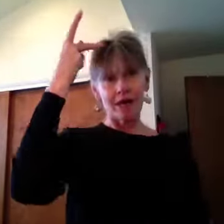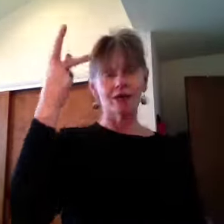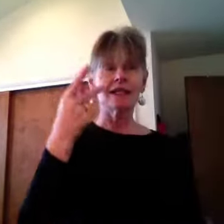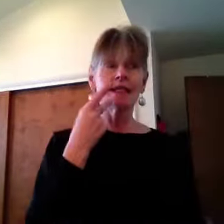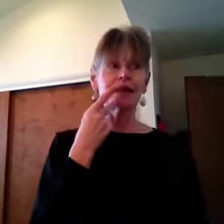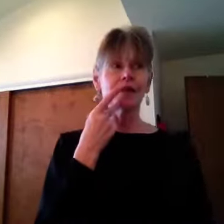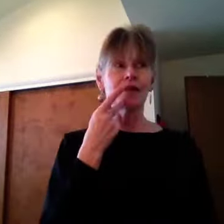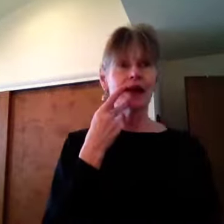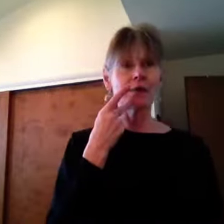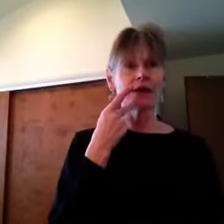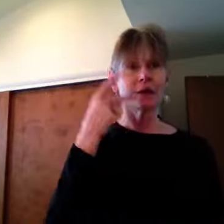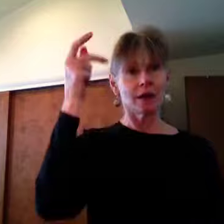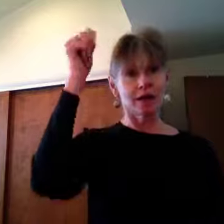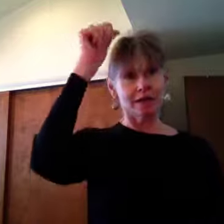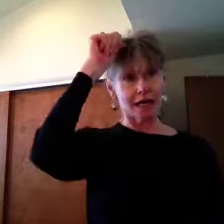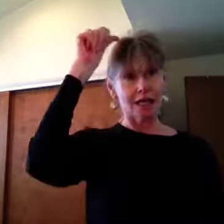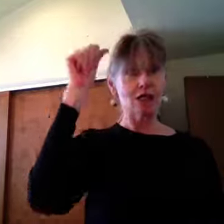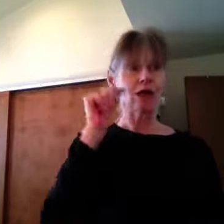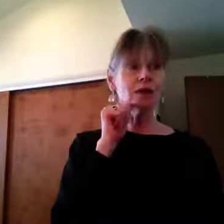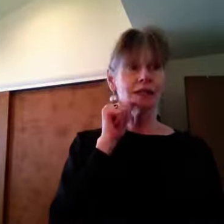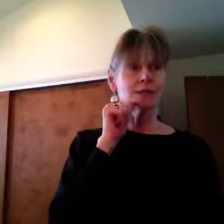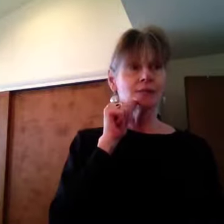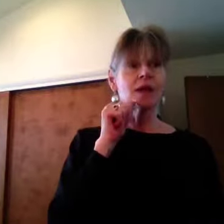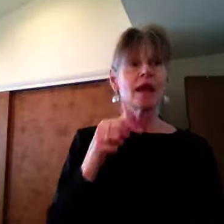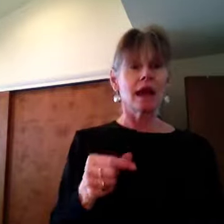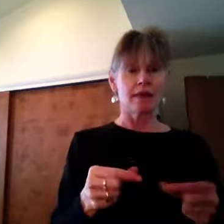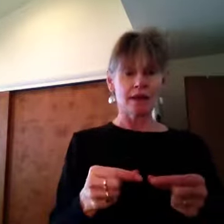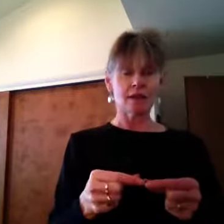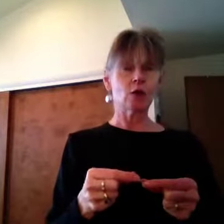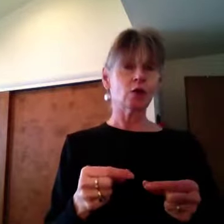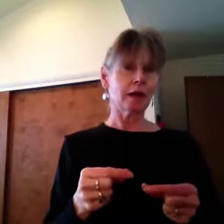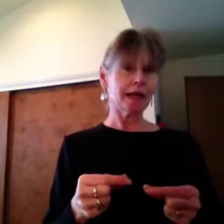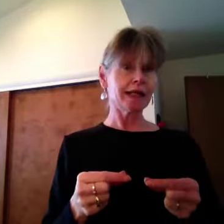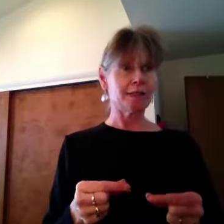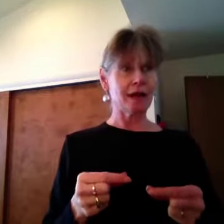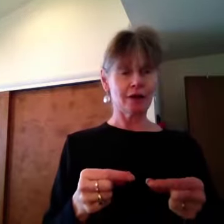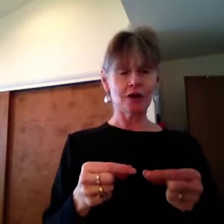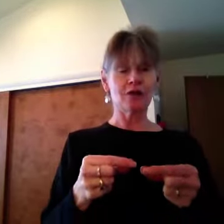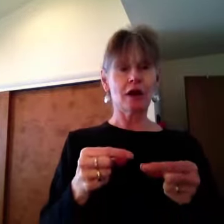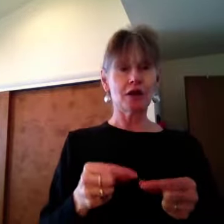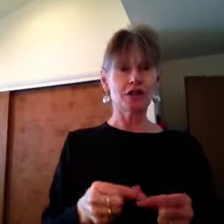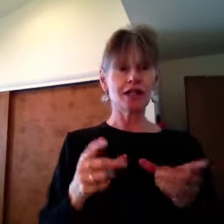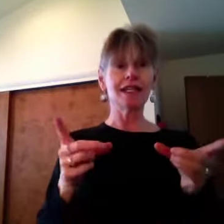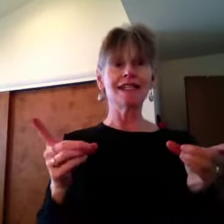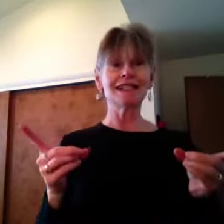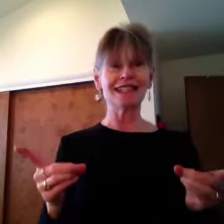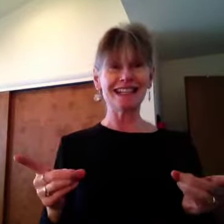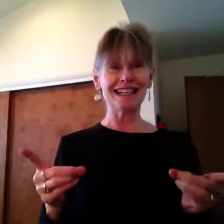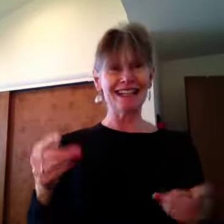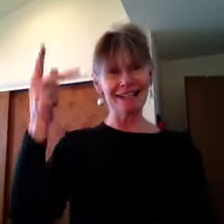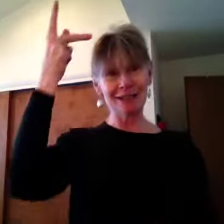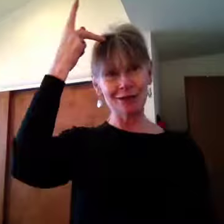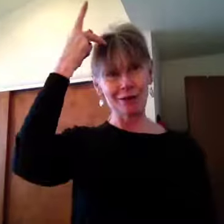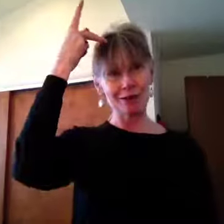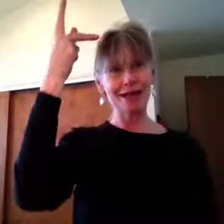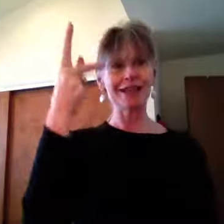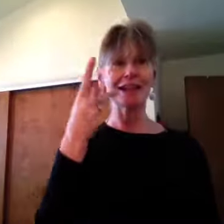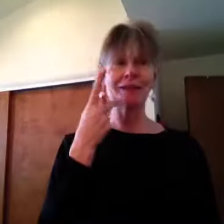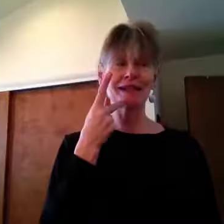Parent is in the family with adult, and so grandparent, you've got G's to D's to a P that comes